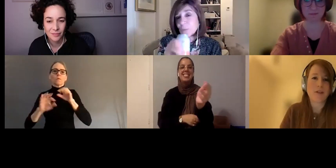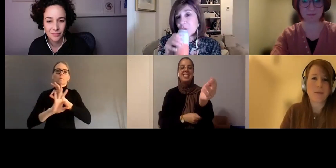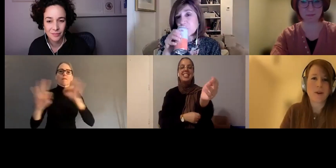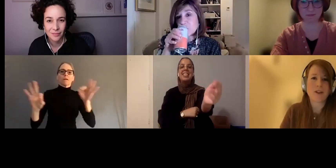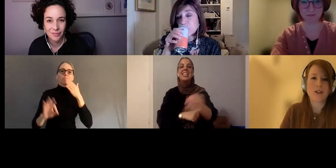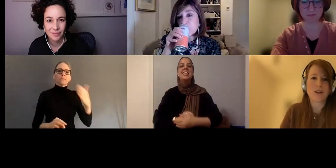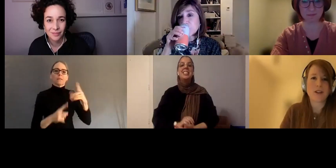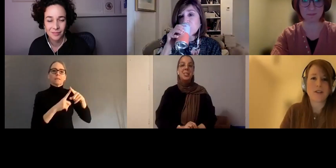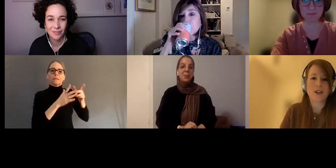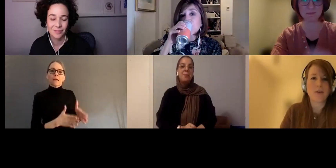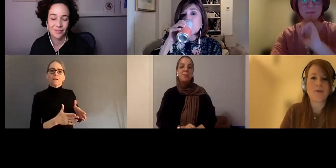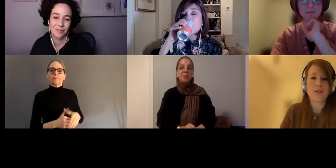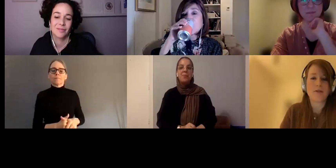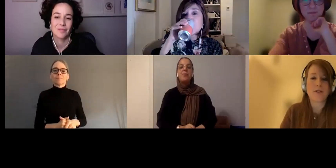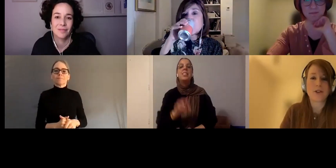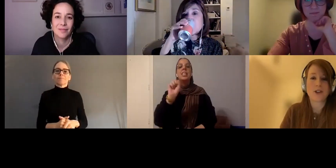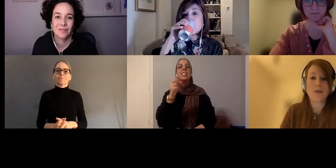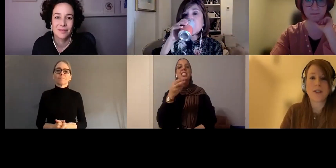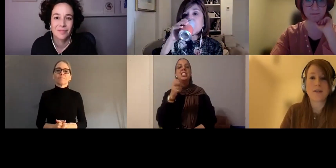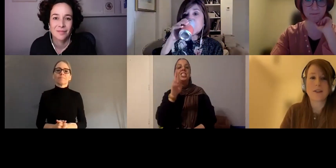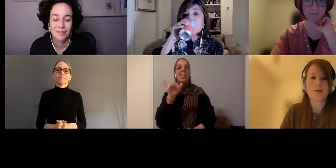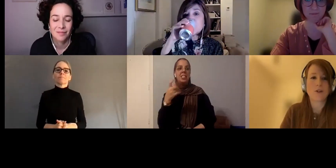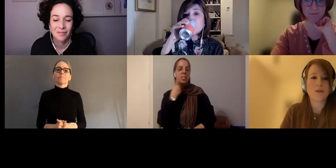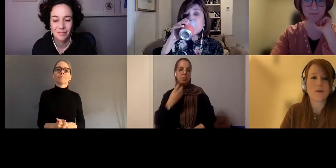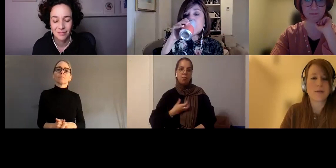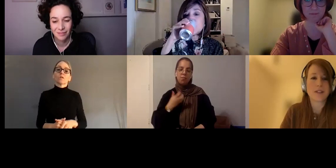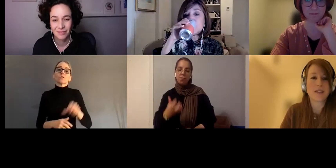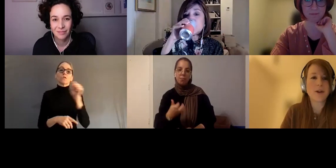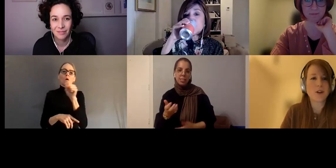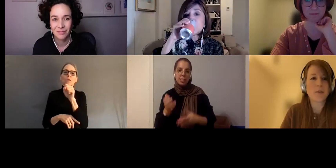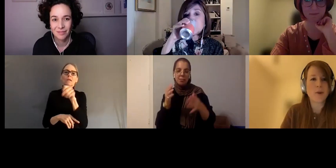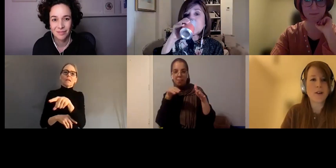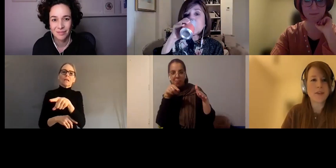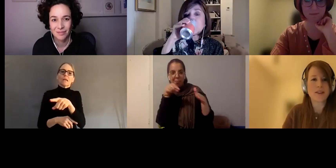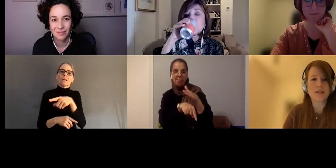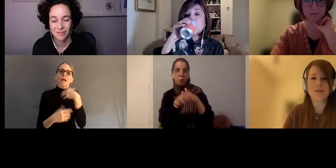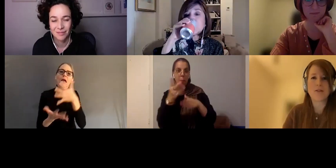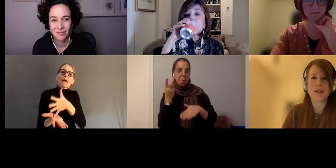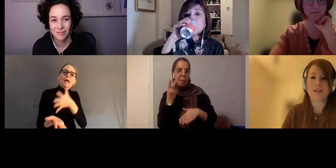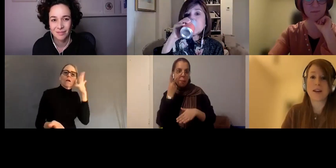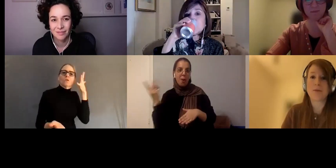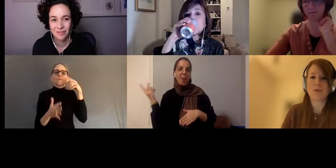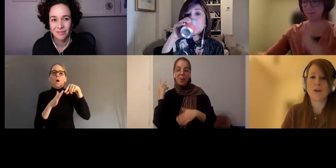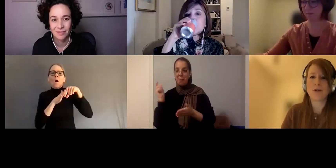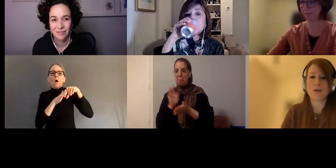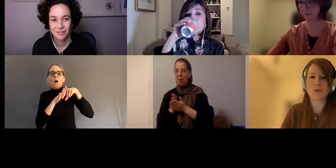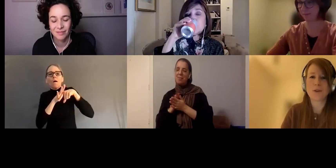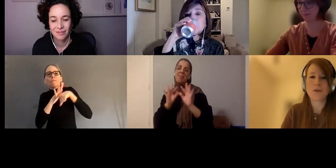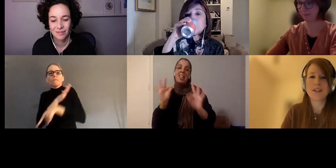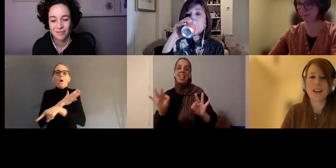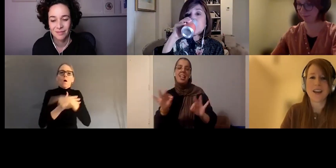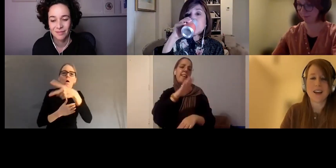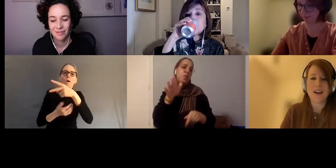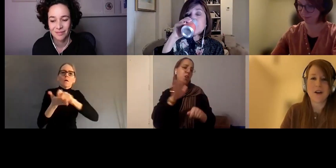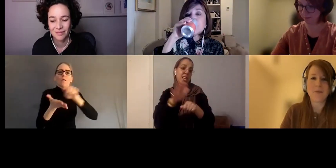Thank you very much, Sherry, for sharing and to go a bit deeper into your memoir. I mean, there's never enough time to do so,